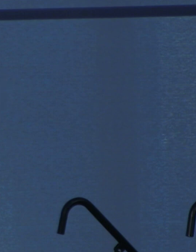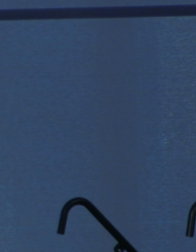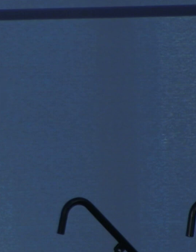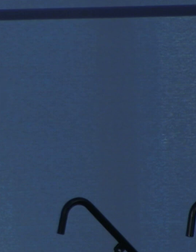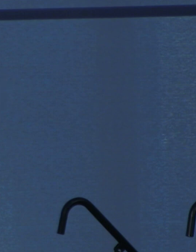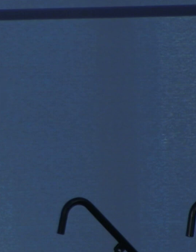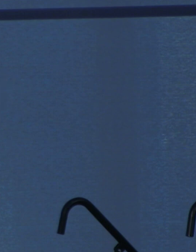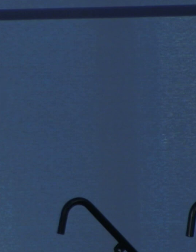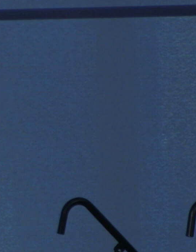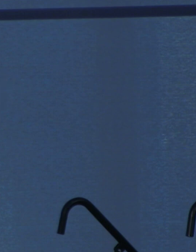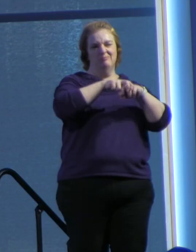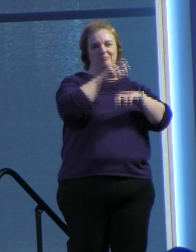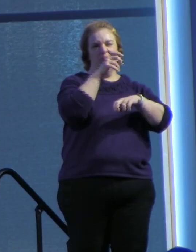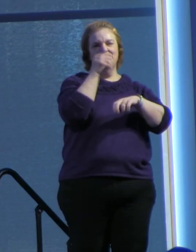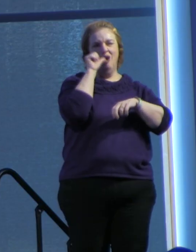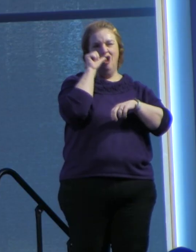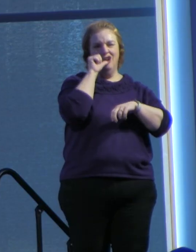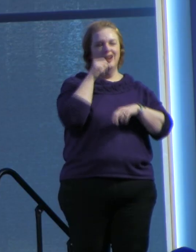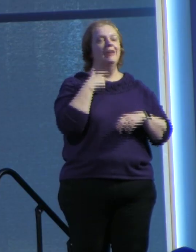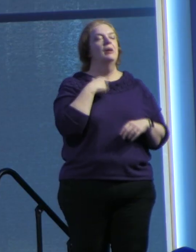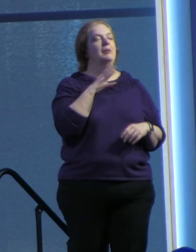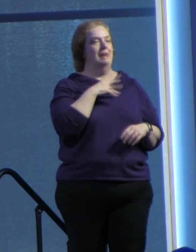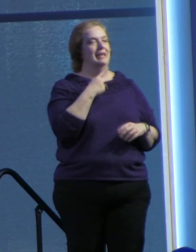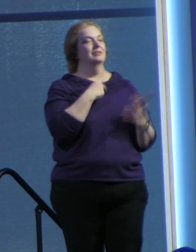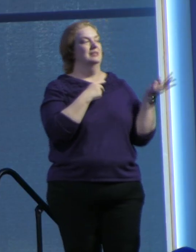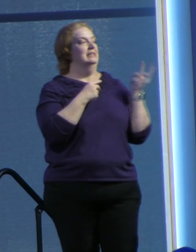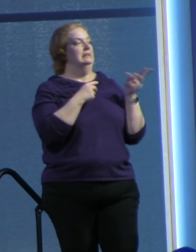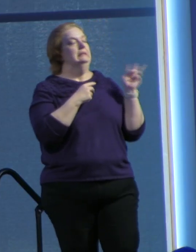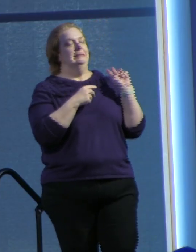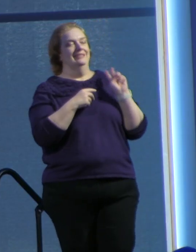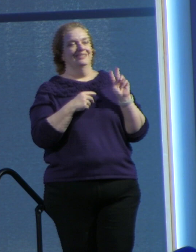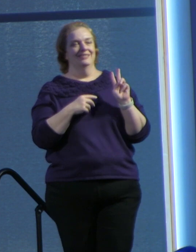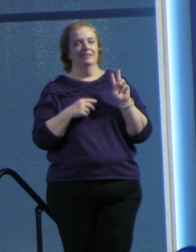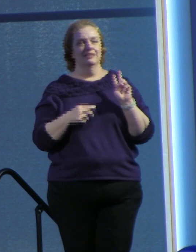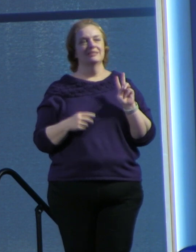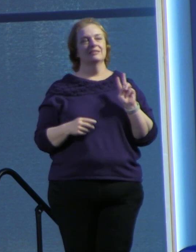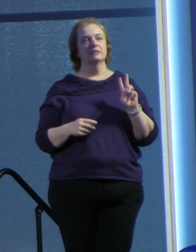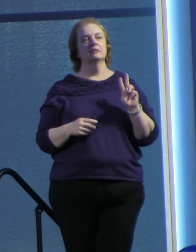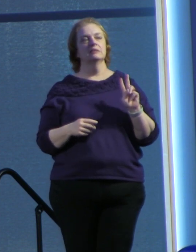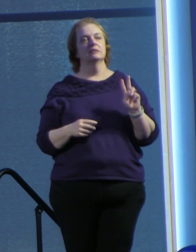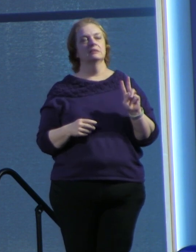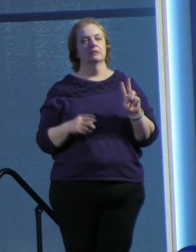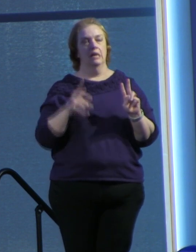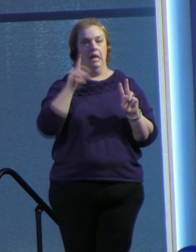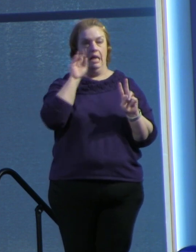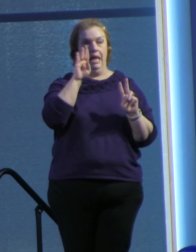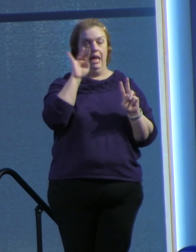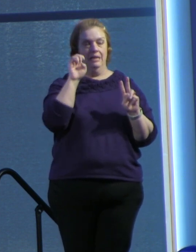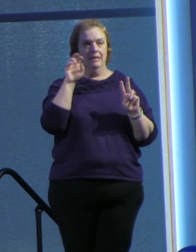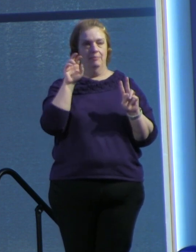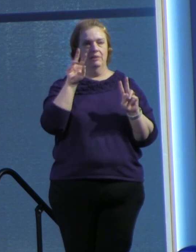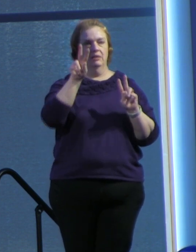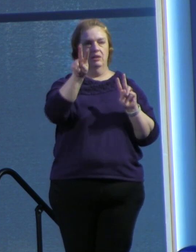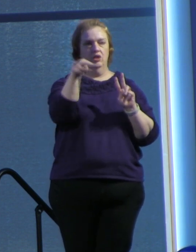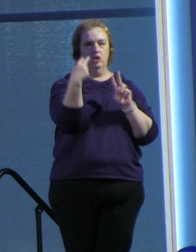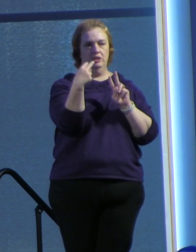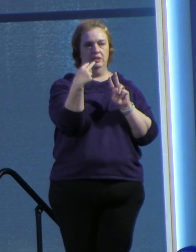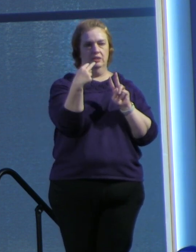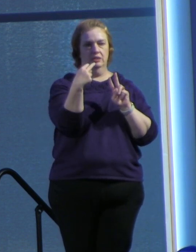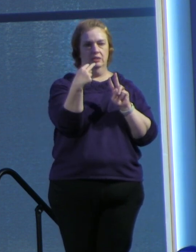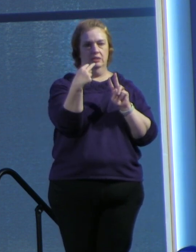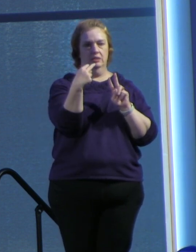bar. So Mary and I walk our way over there, and as we're walking along, Debbie, who turns and looks at us,